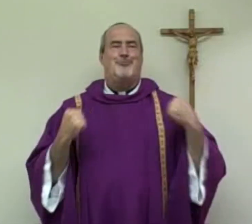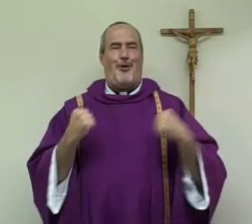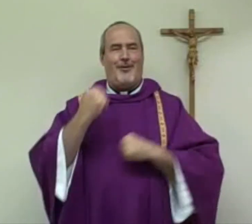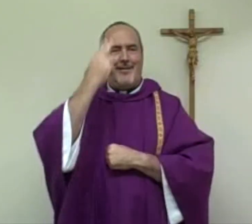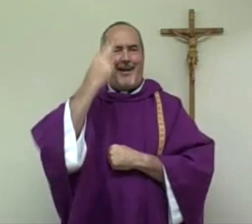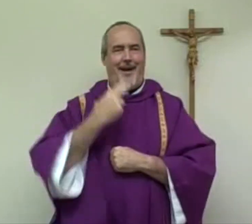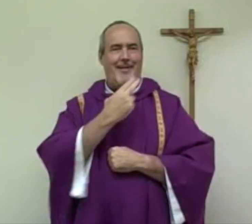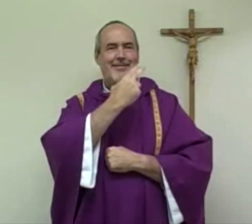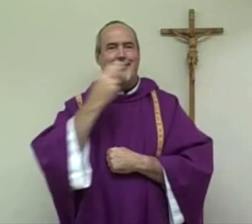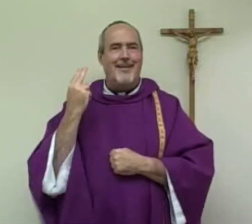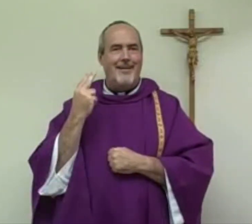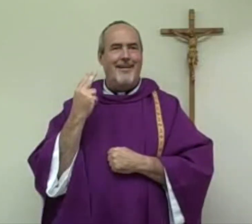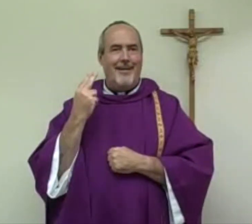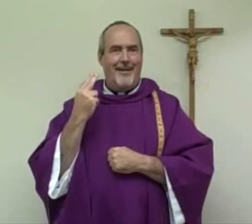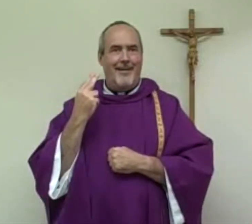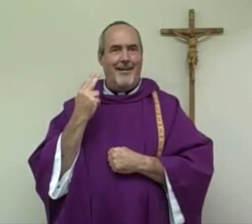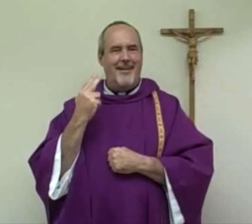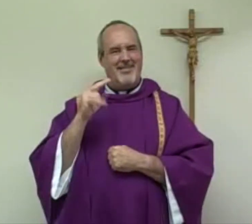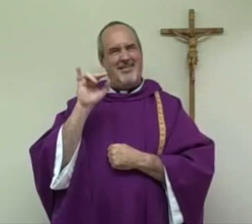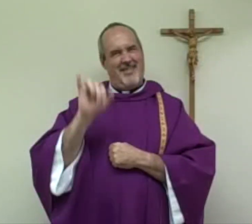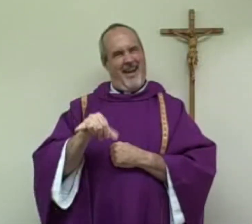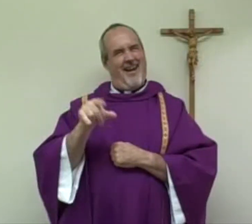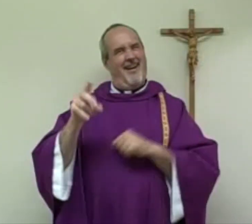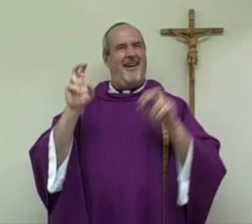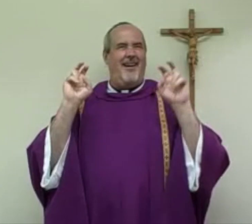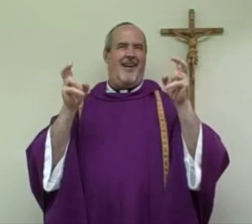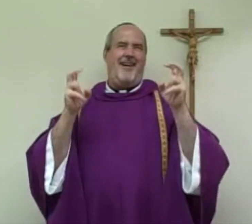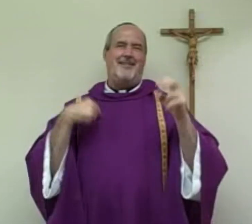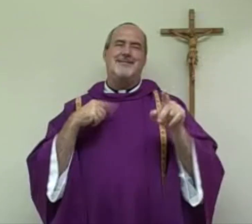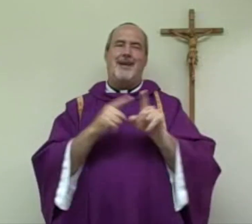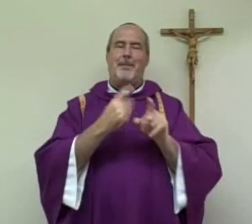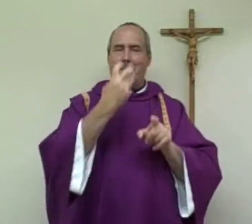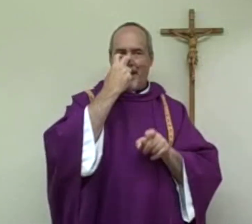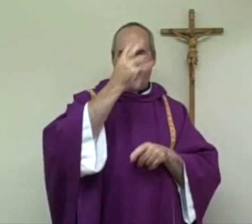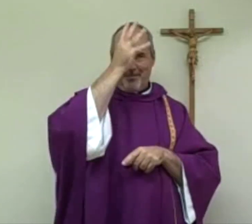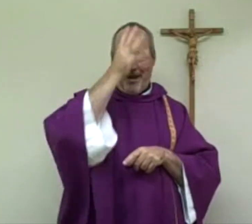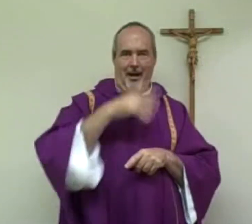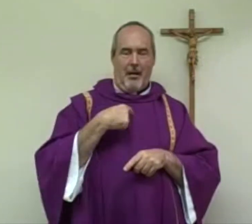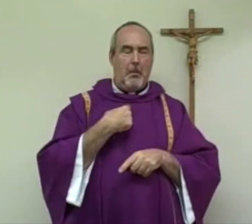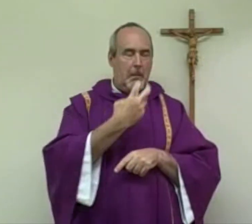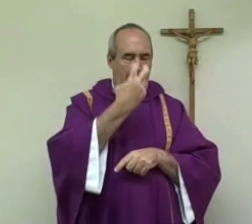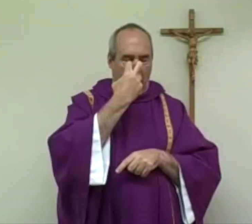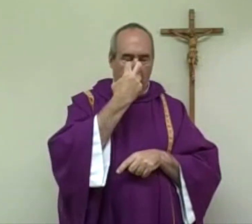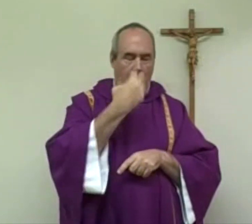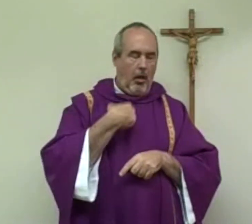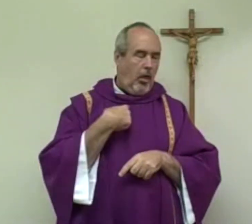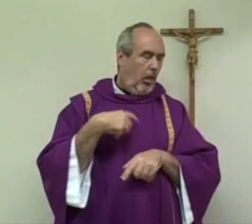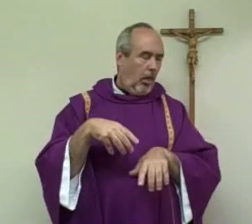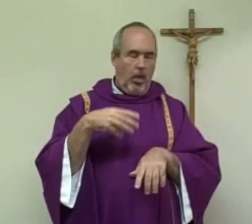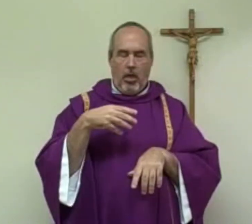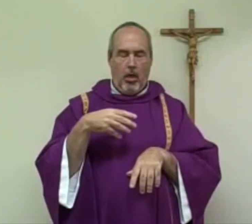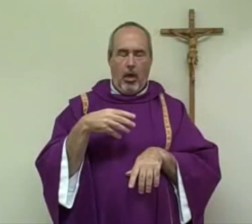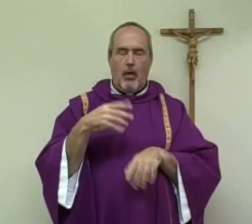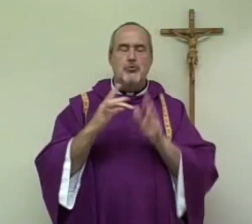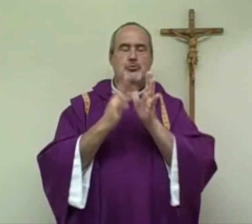and that changed my life. And that's when my Catholicism became strong. So I was like the blind